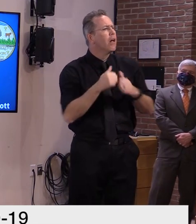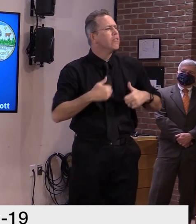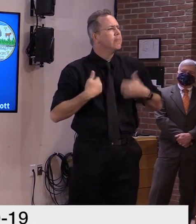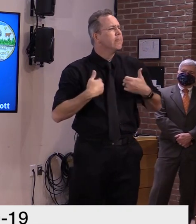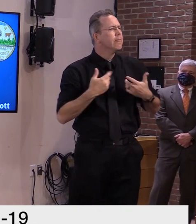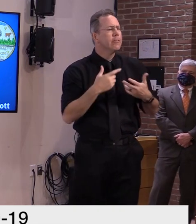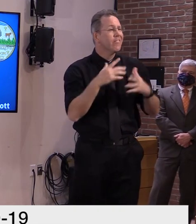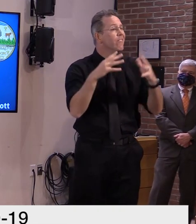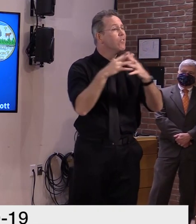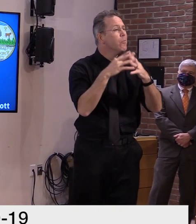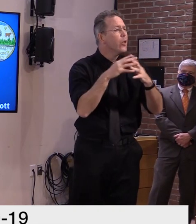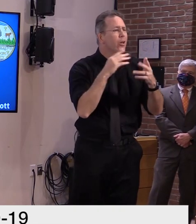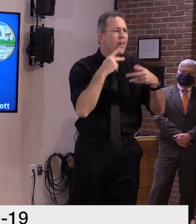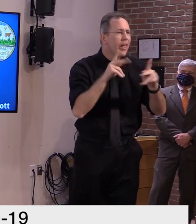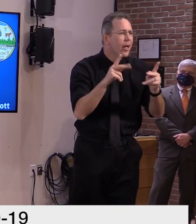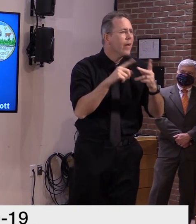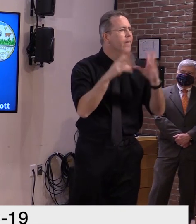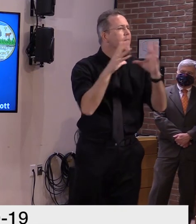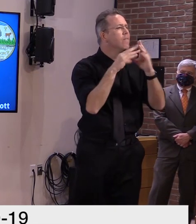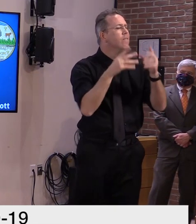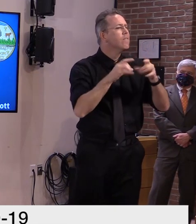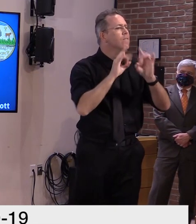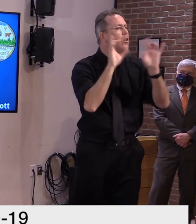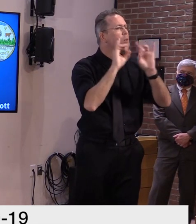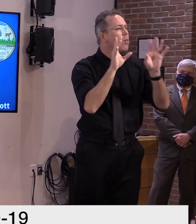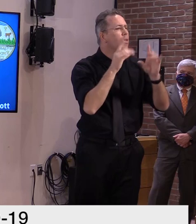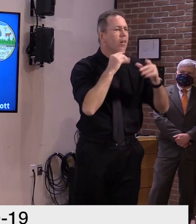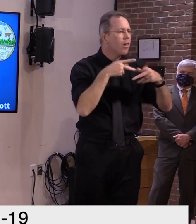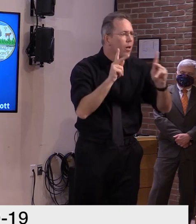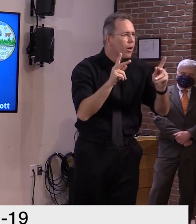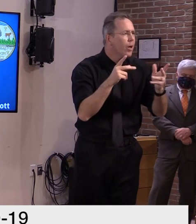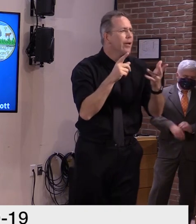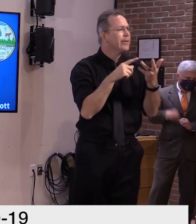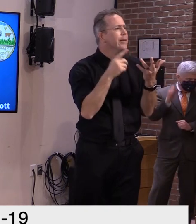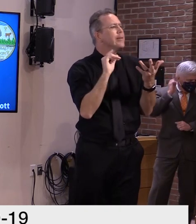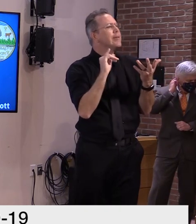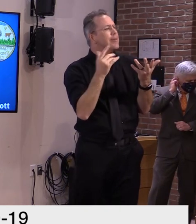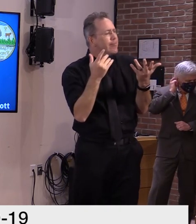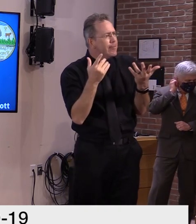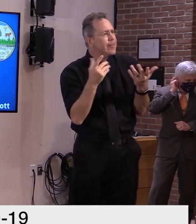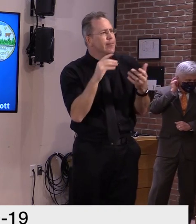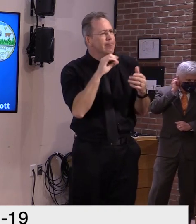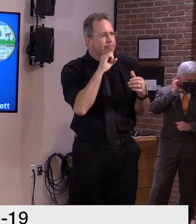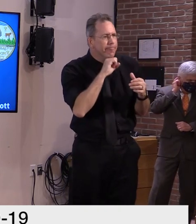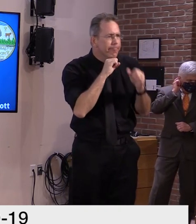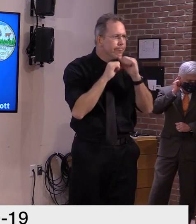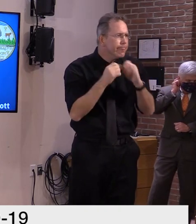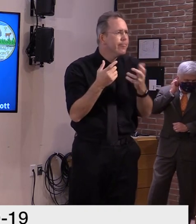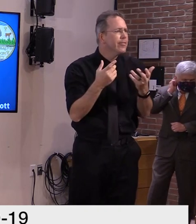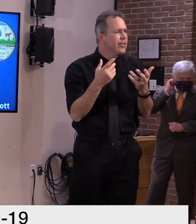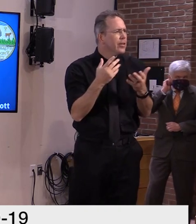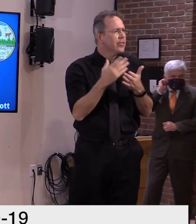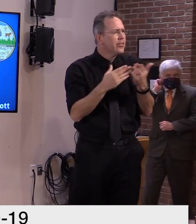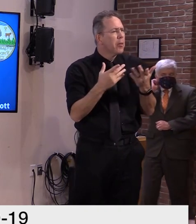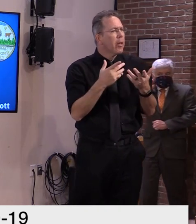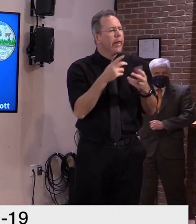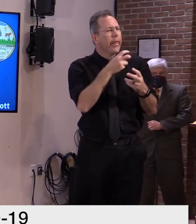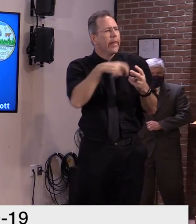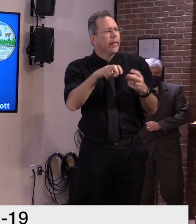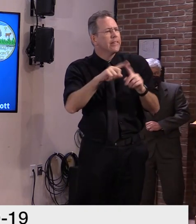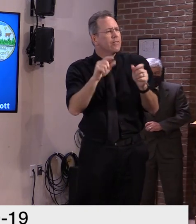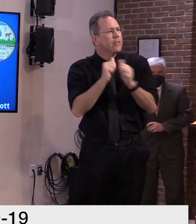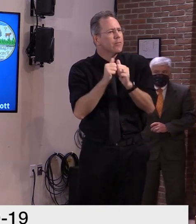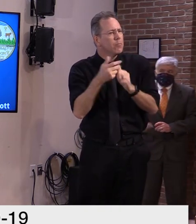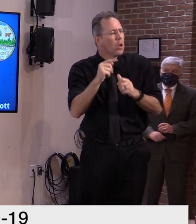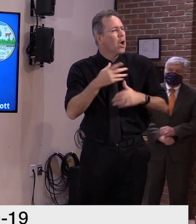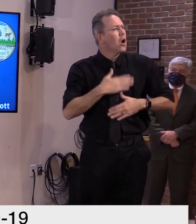But in the end, I think that those athletes that chose to participate had an enjoyable experience. We're also learning from